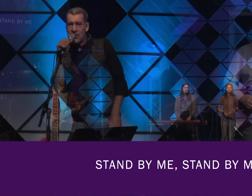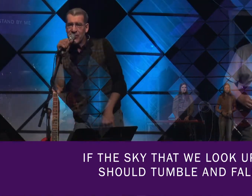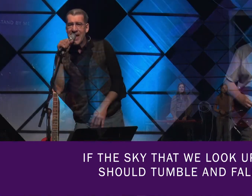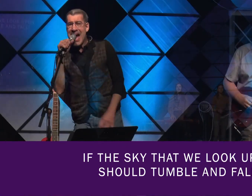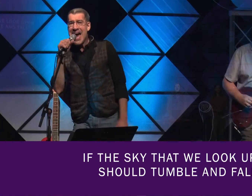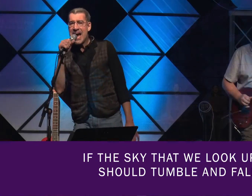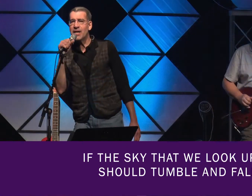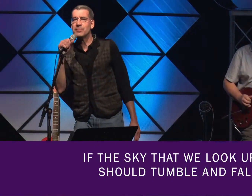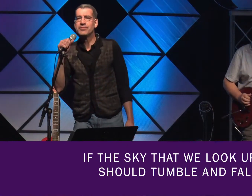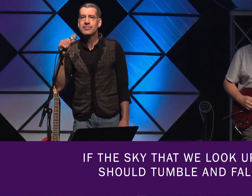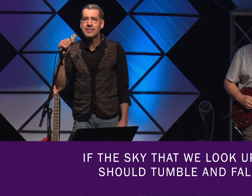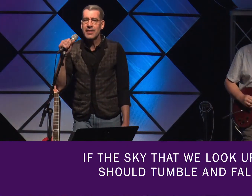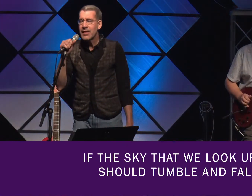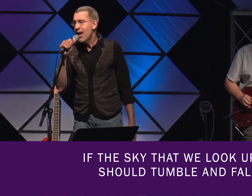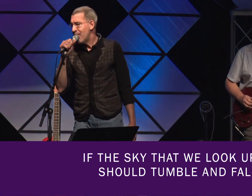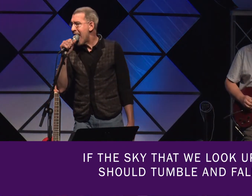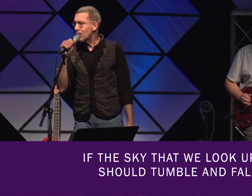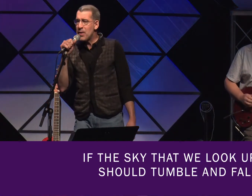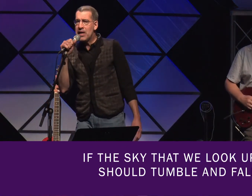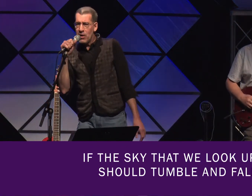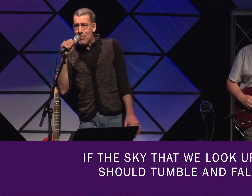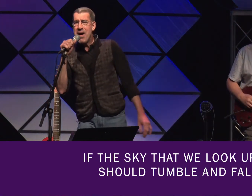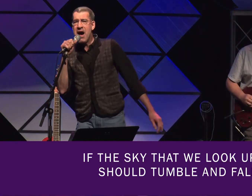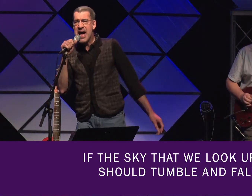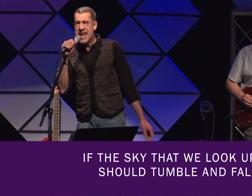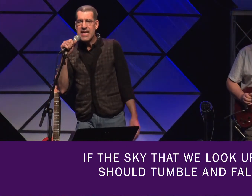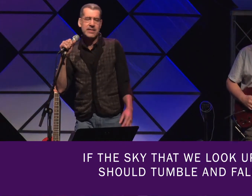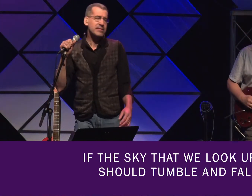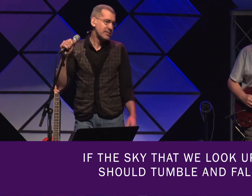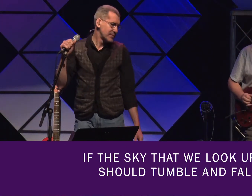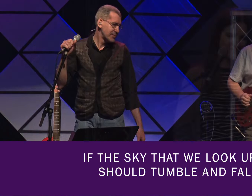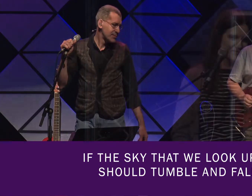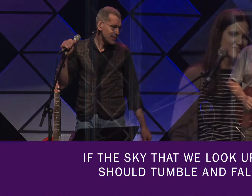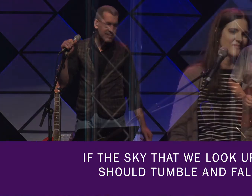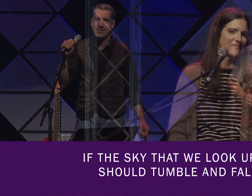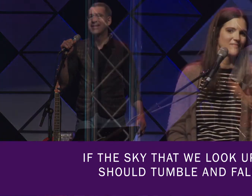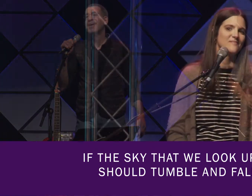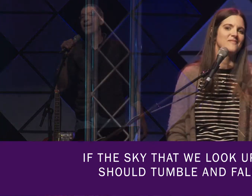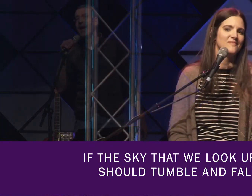If the sky that we live upon